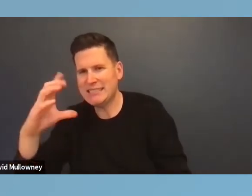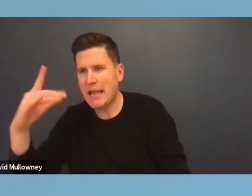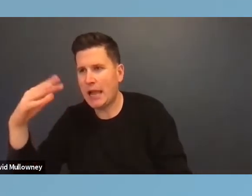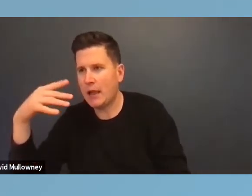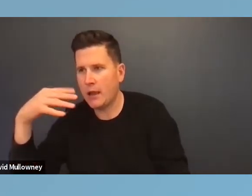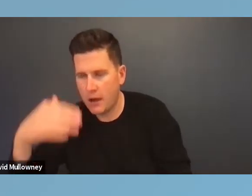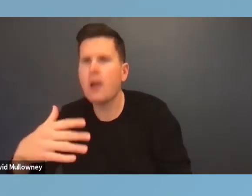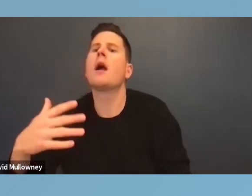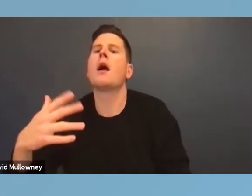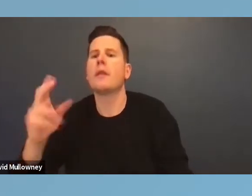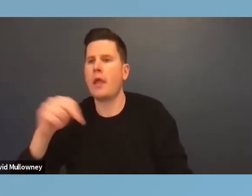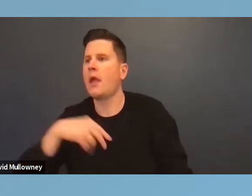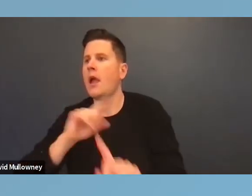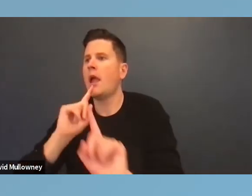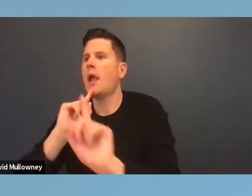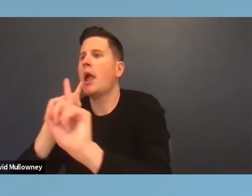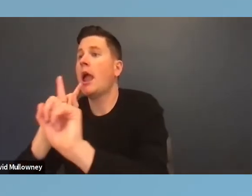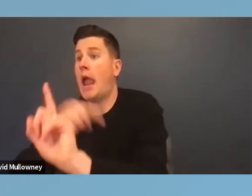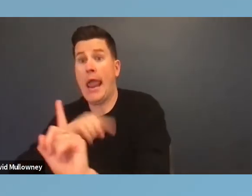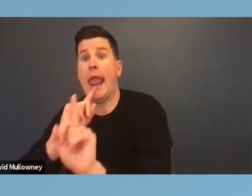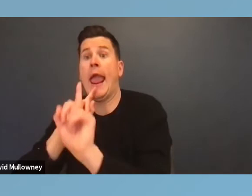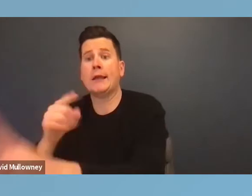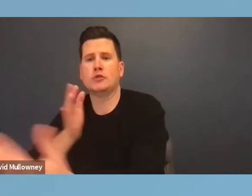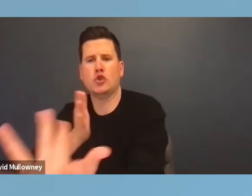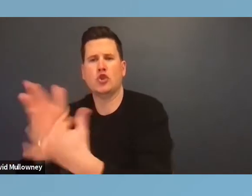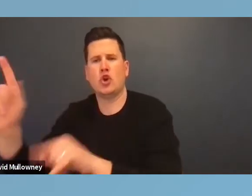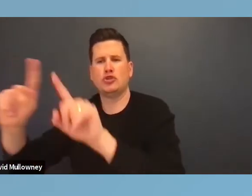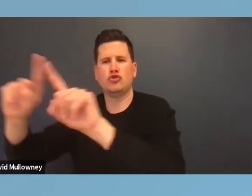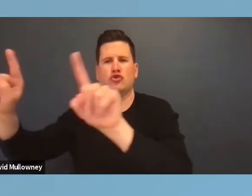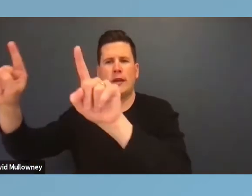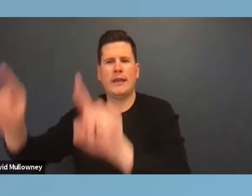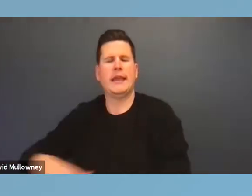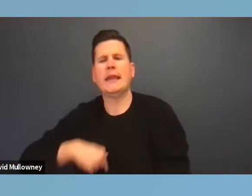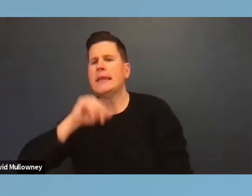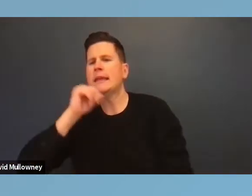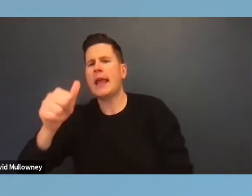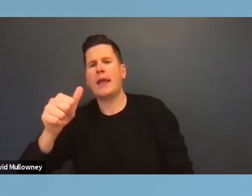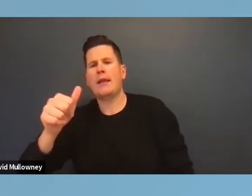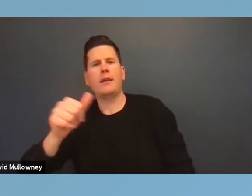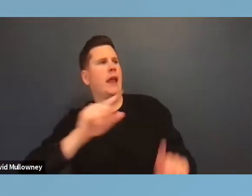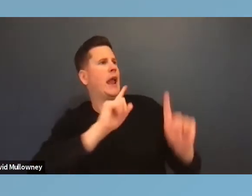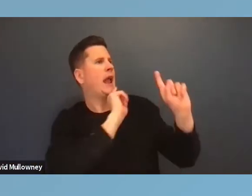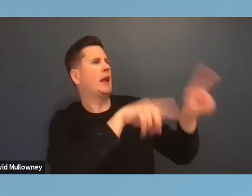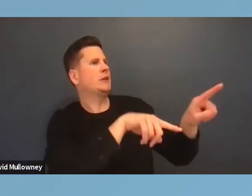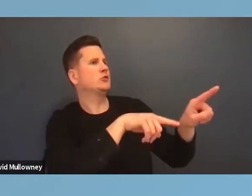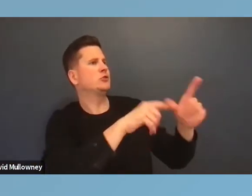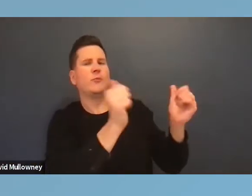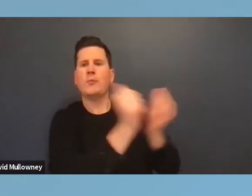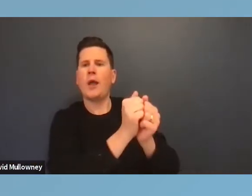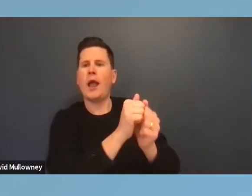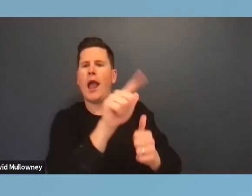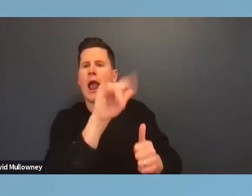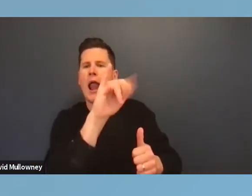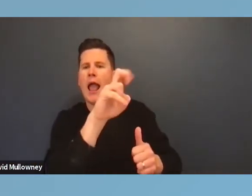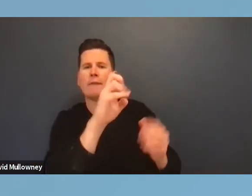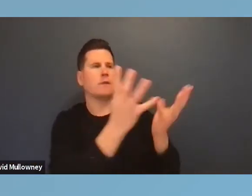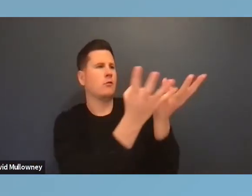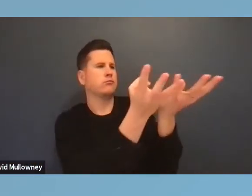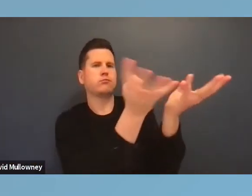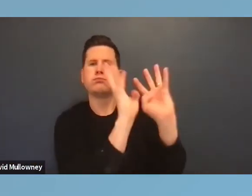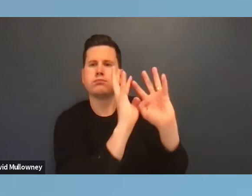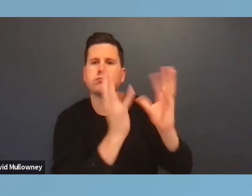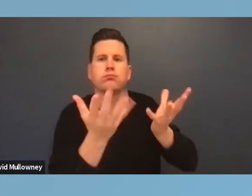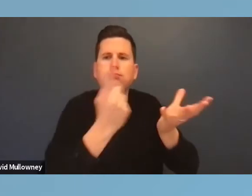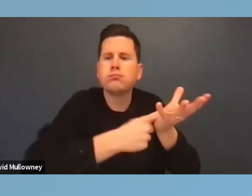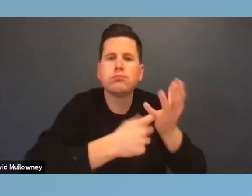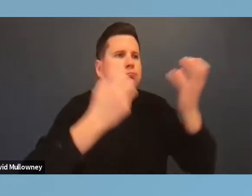take 5 or 10 seconds, and then I could answer to the interpreter. I couldn't answer to my wife and the